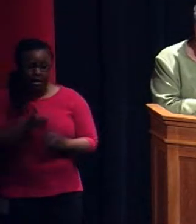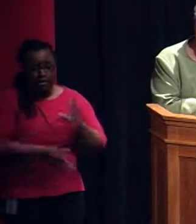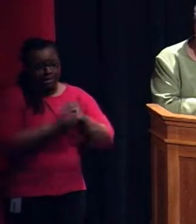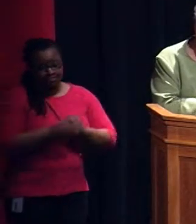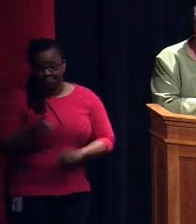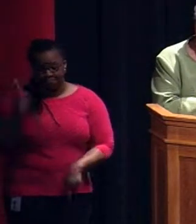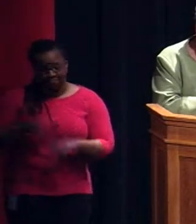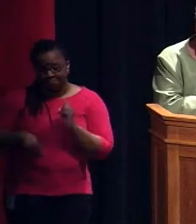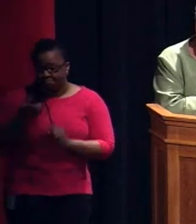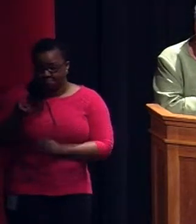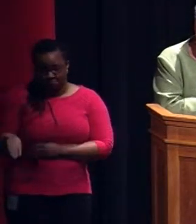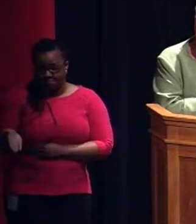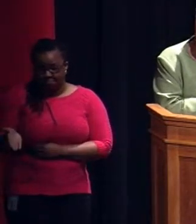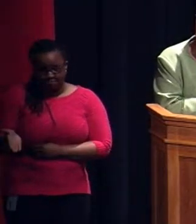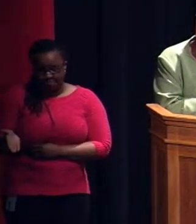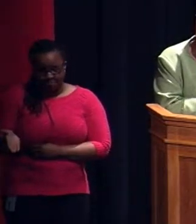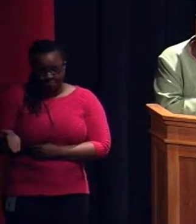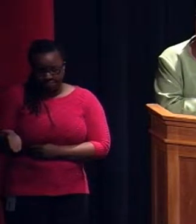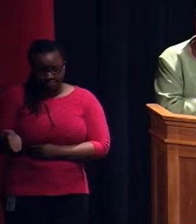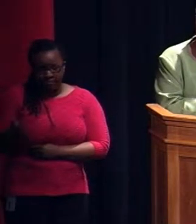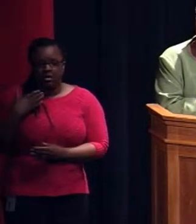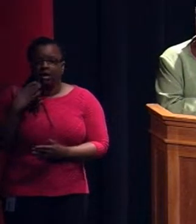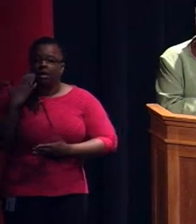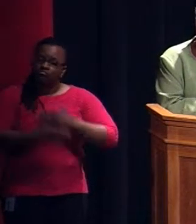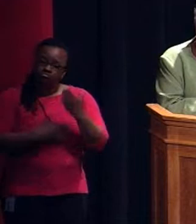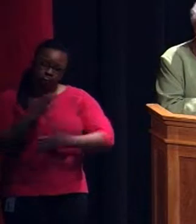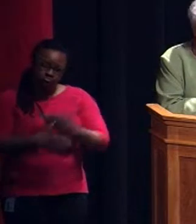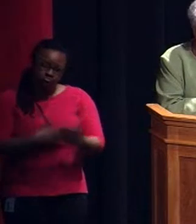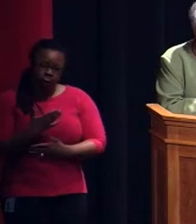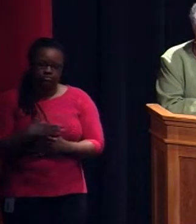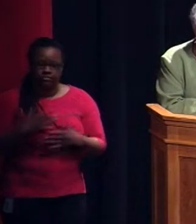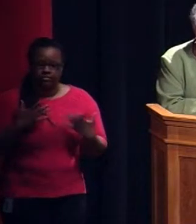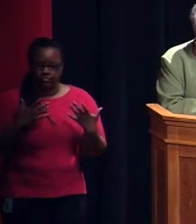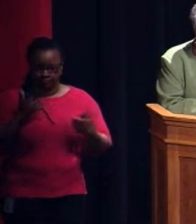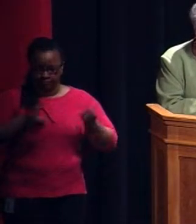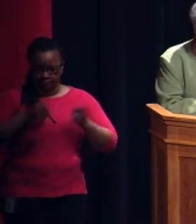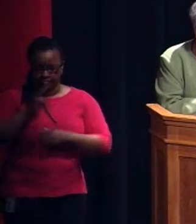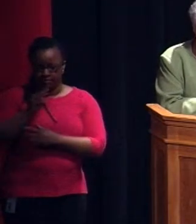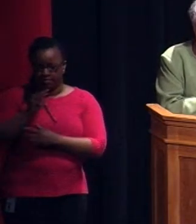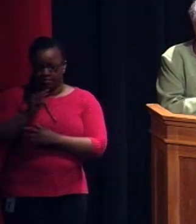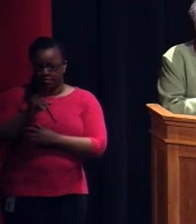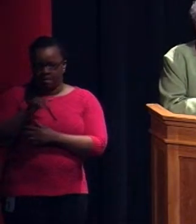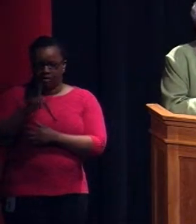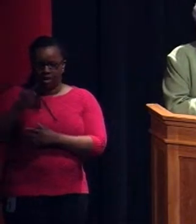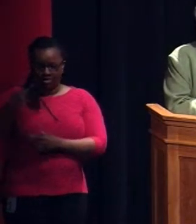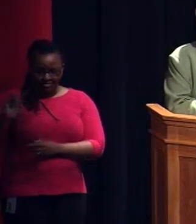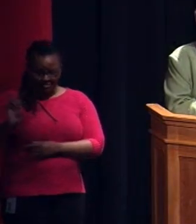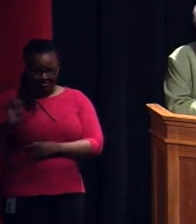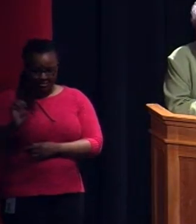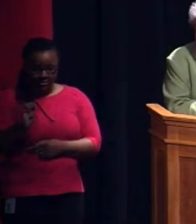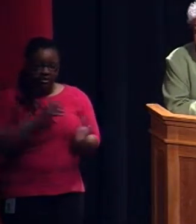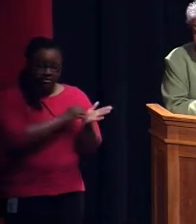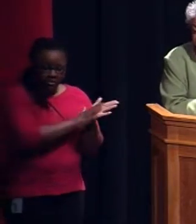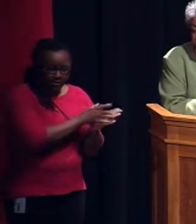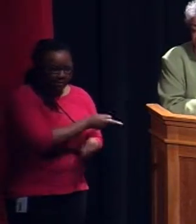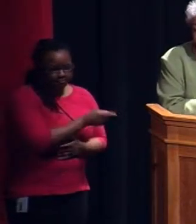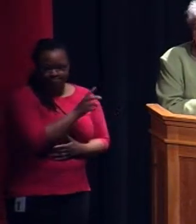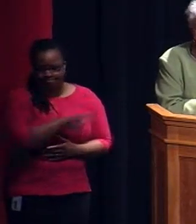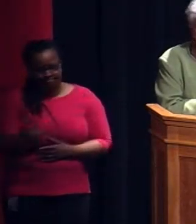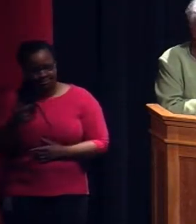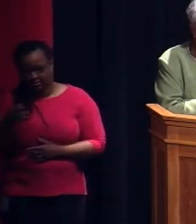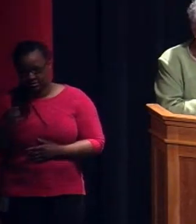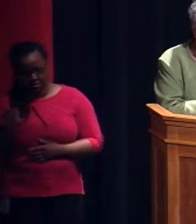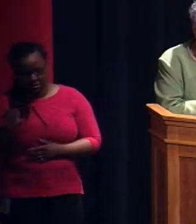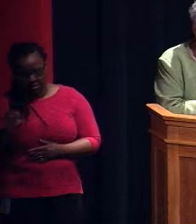being a majorette. I was a majorette at Dunbar in a marching band. That wasn't going to happen. I was assistant to